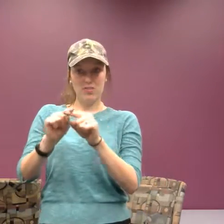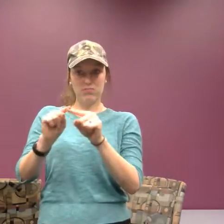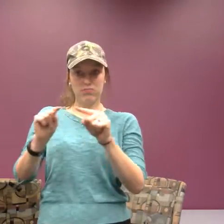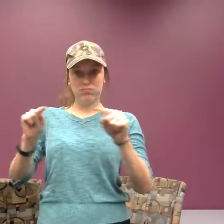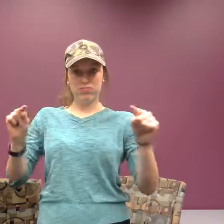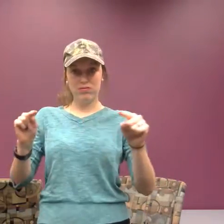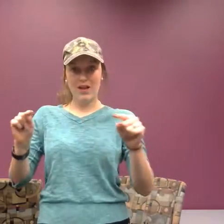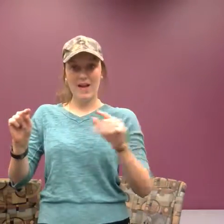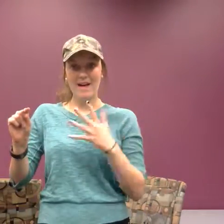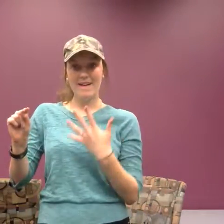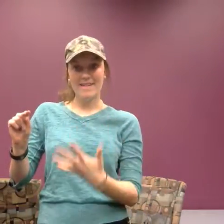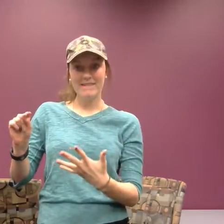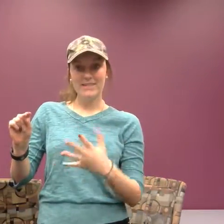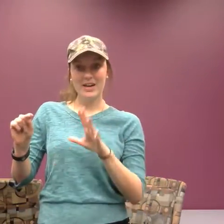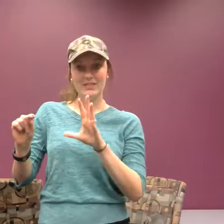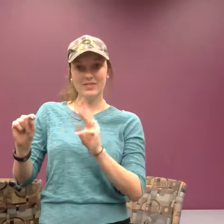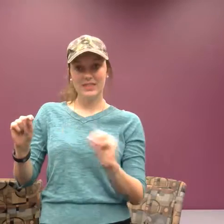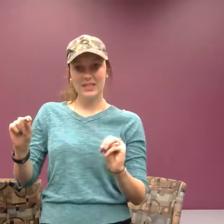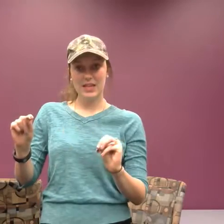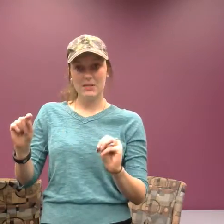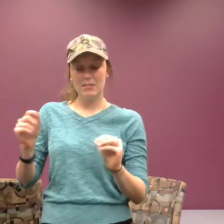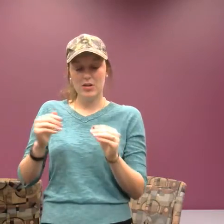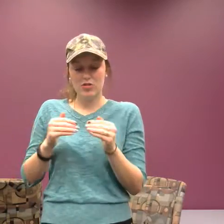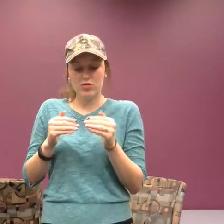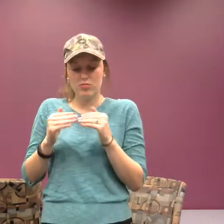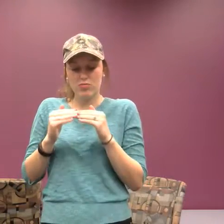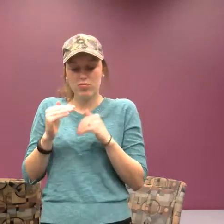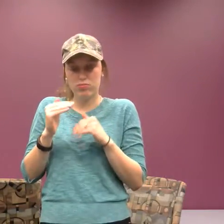shorter than the first side.